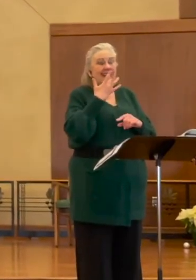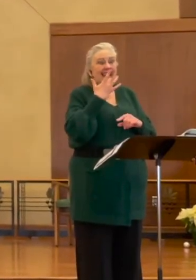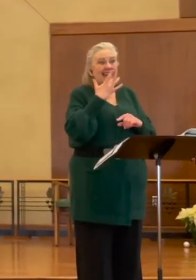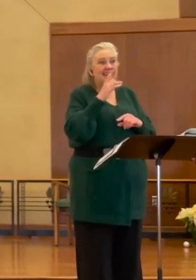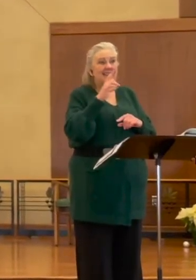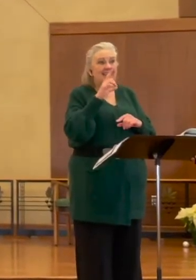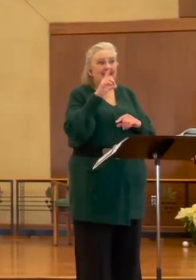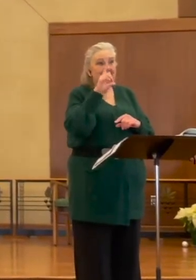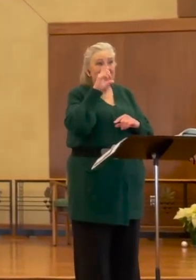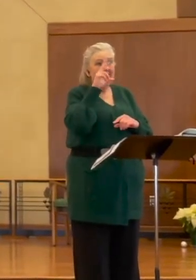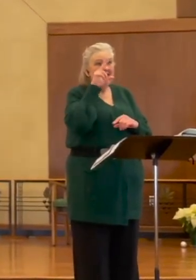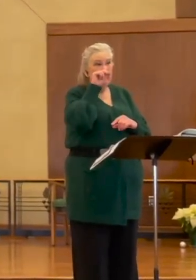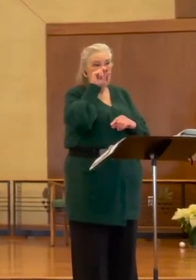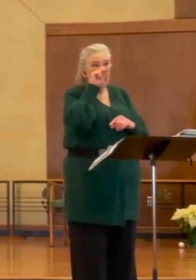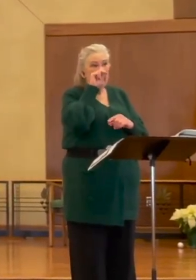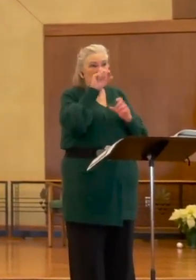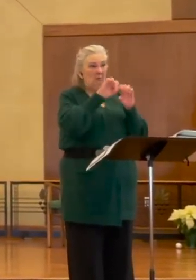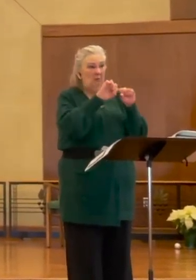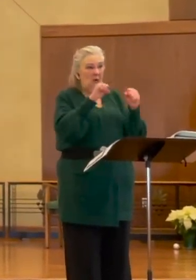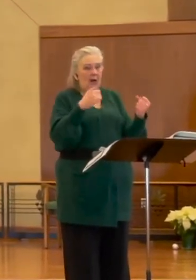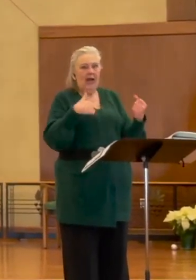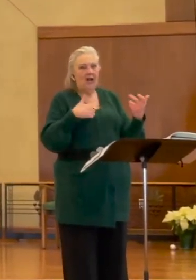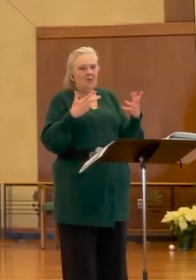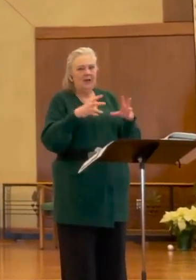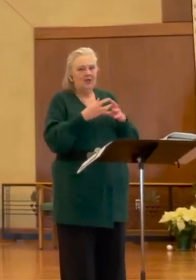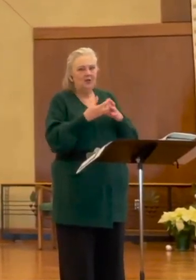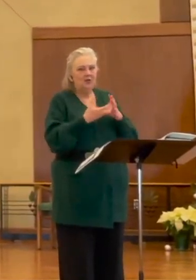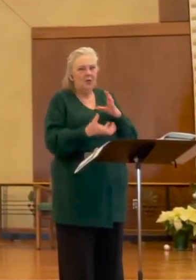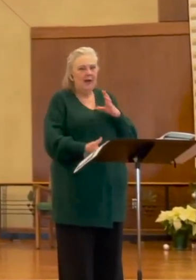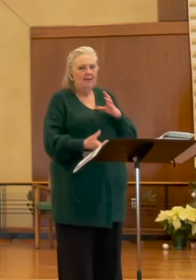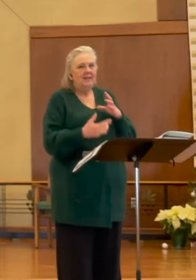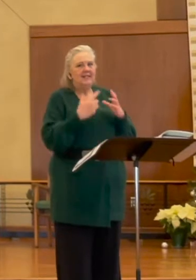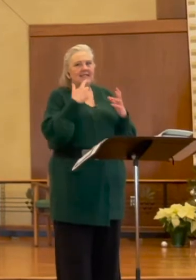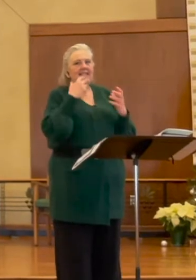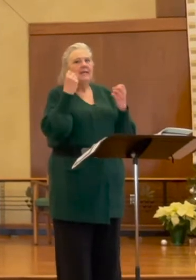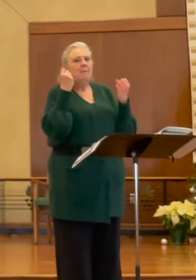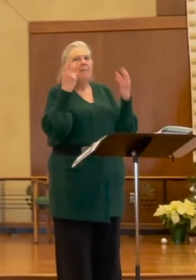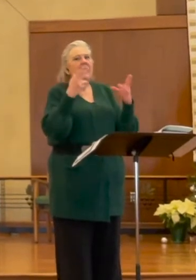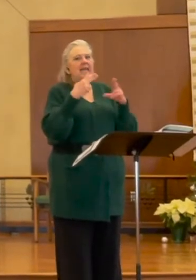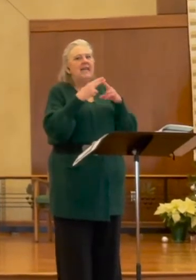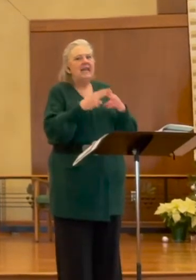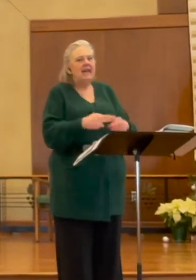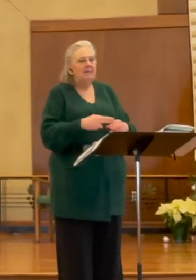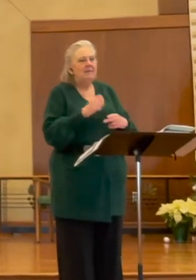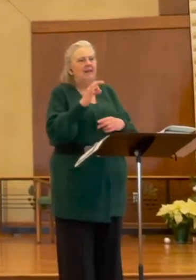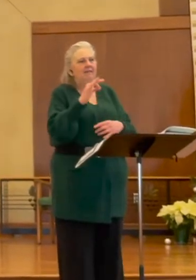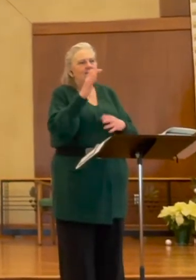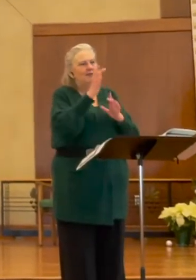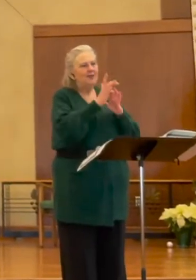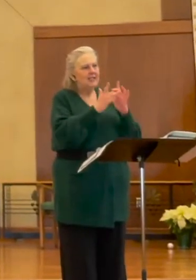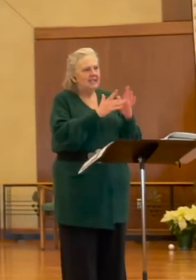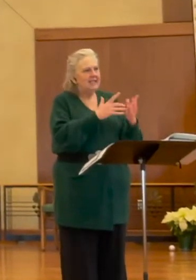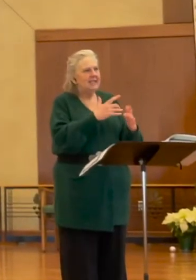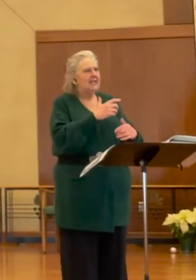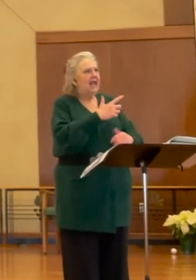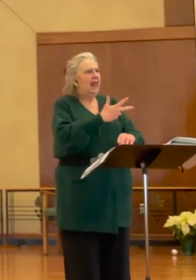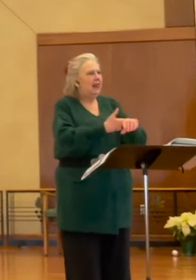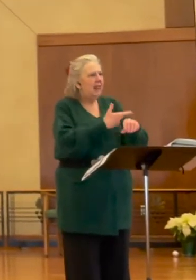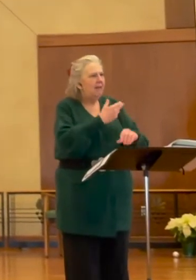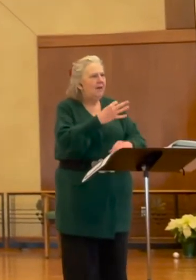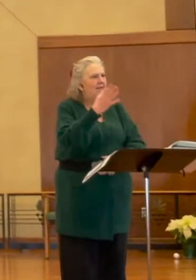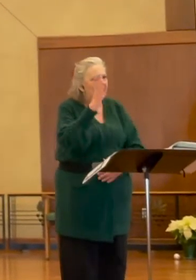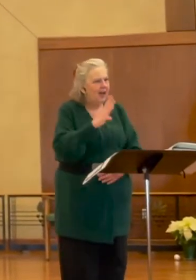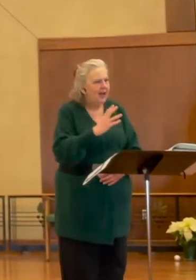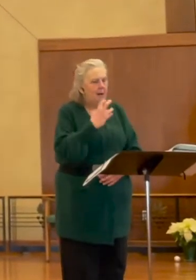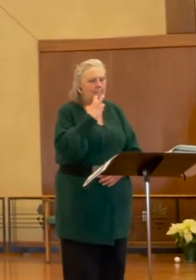this with care. I don't want to drop it. But this has many names of Jesus: Lamb of God, the Beloved,